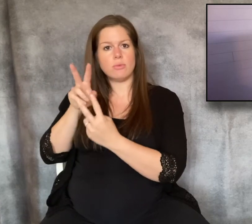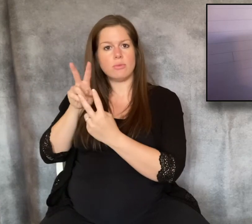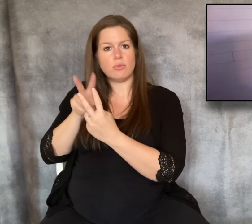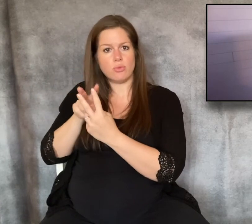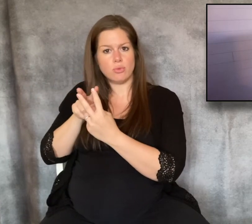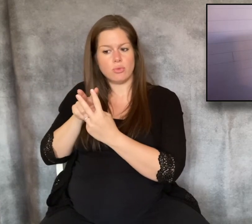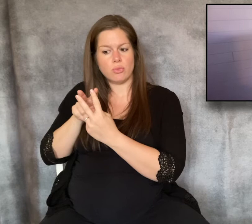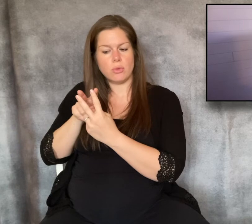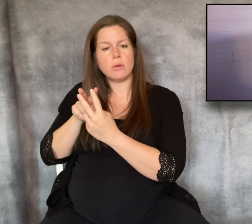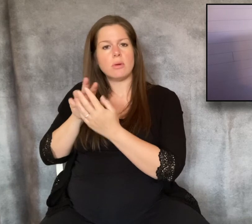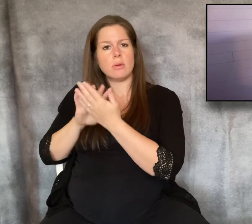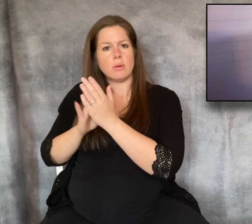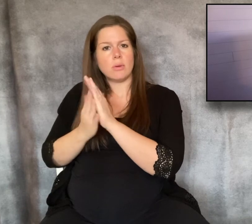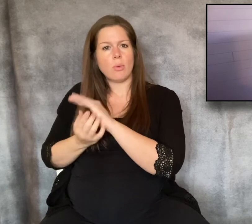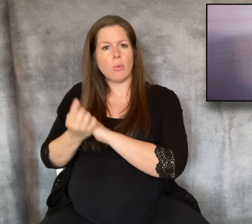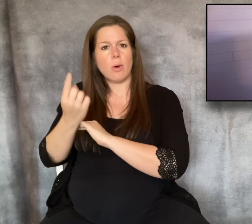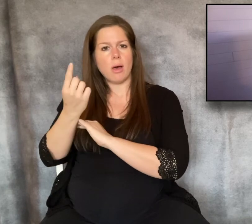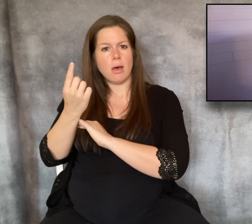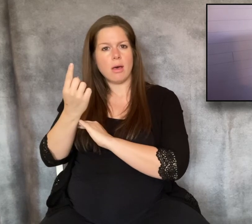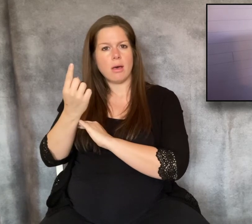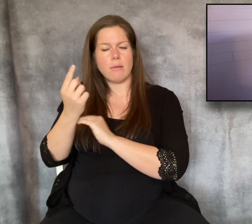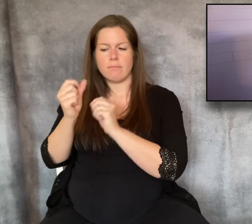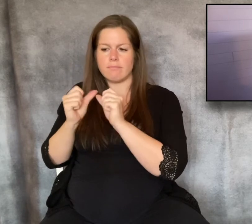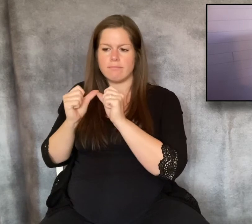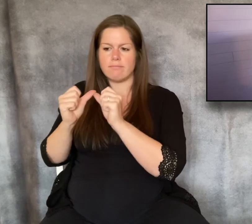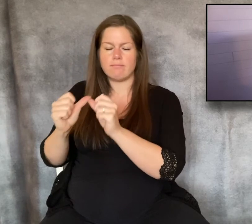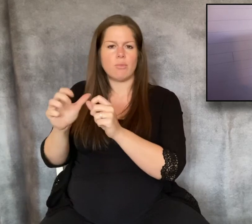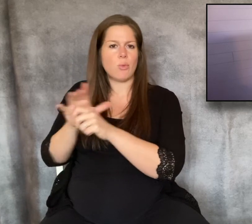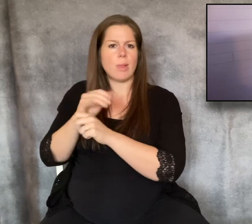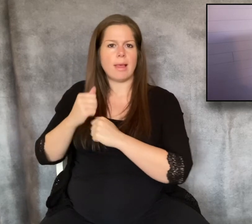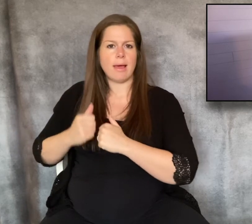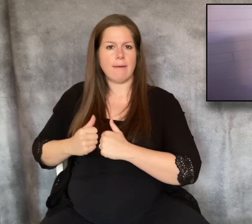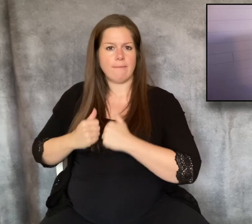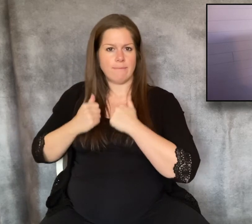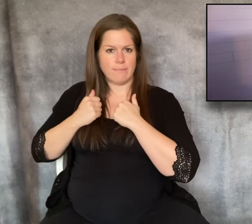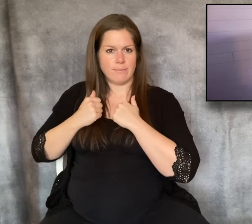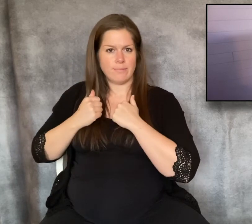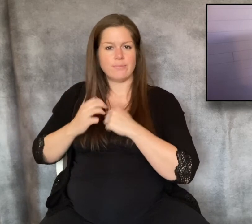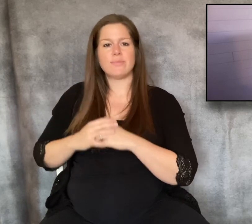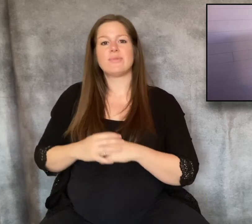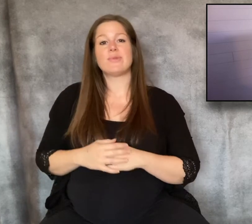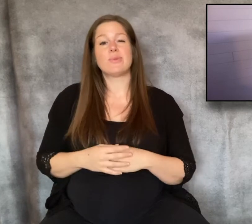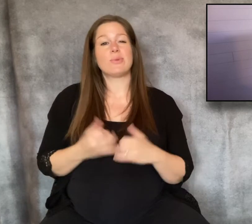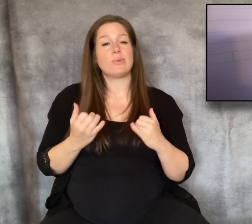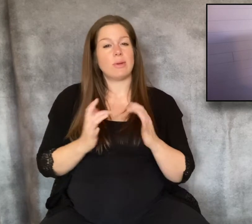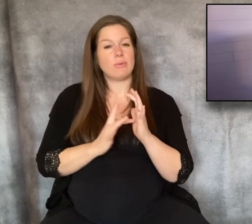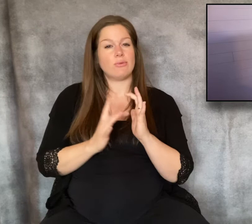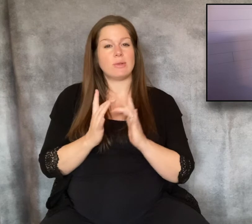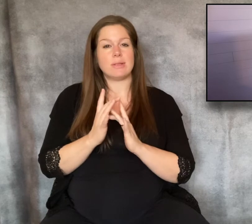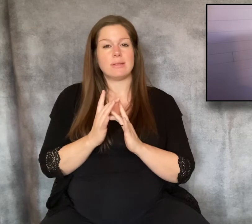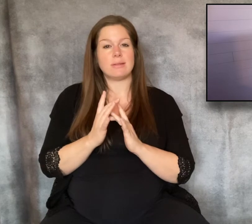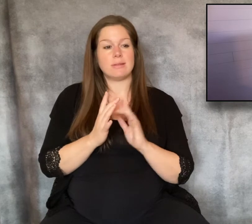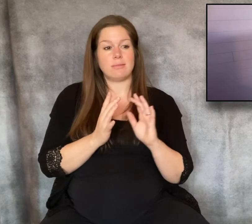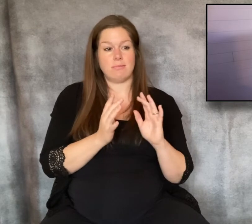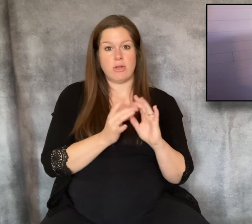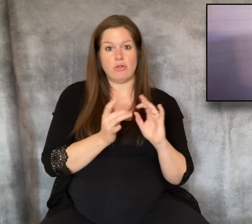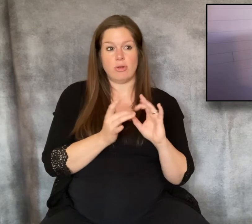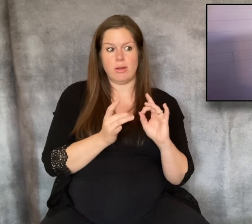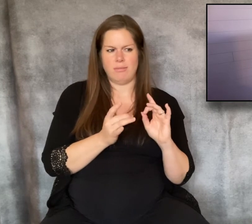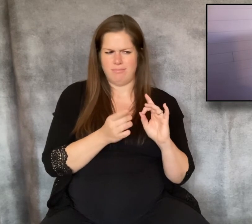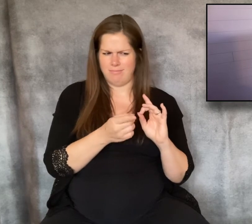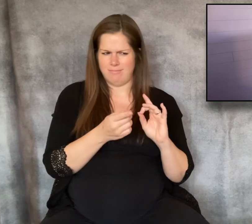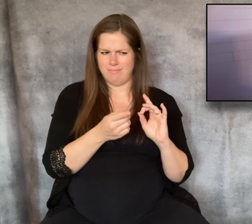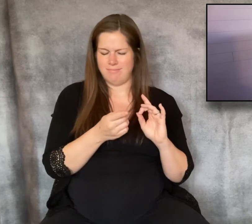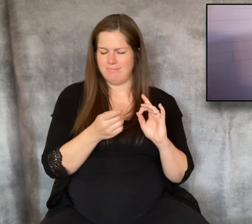their entire lives, and that he saw them as one when that happened. So Jesus now is going again to the